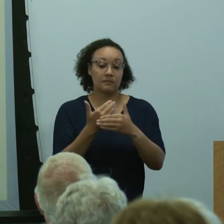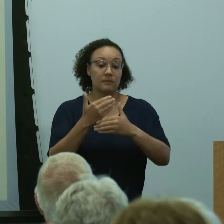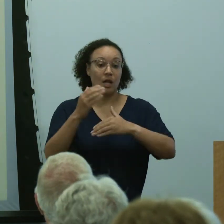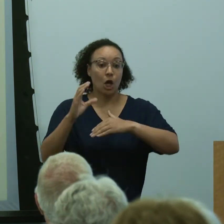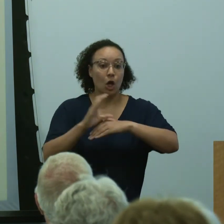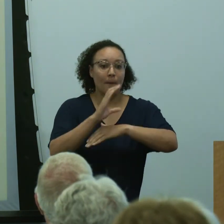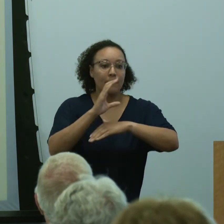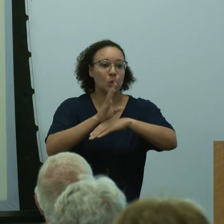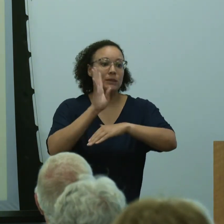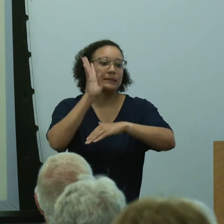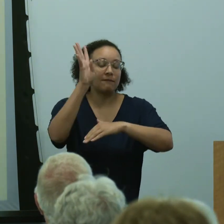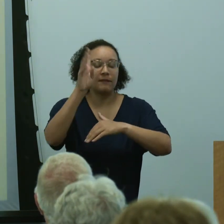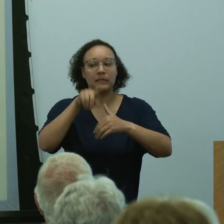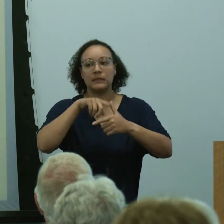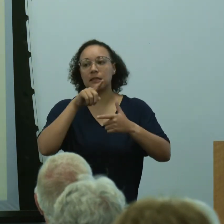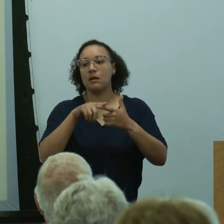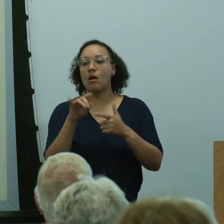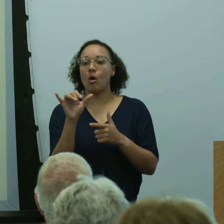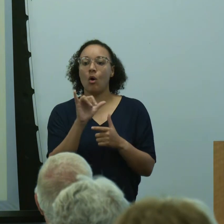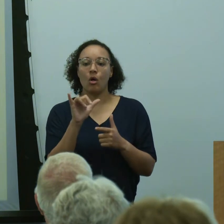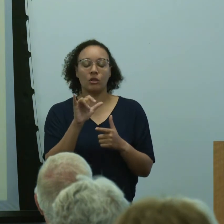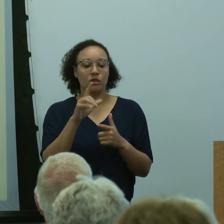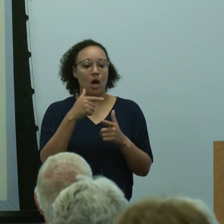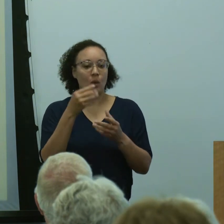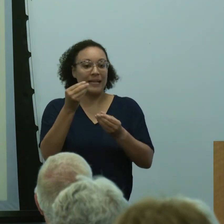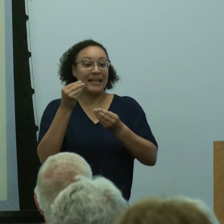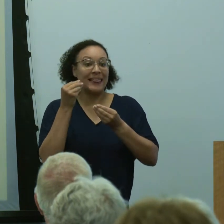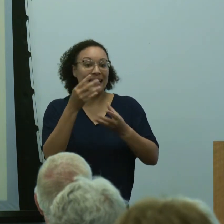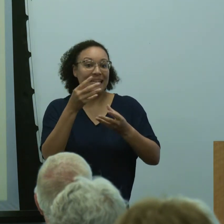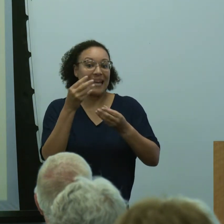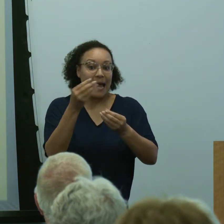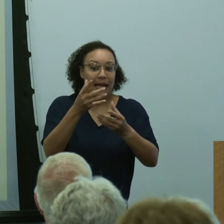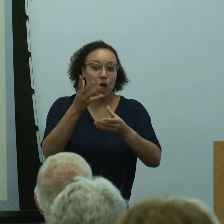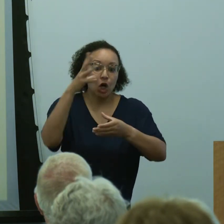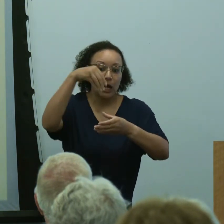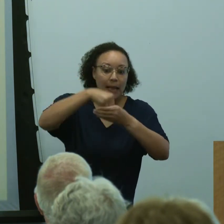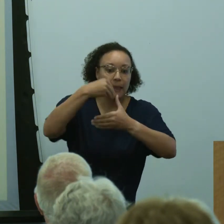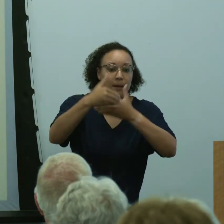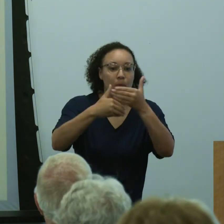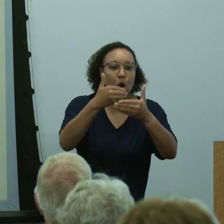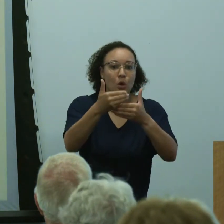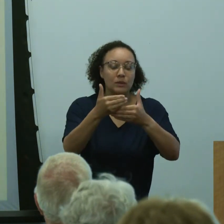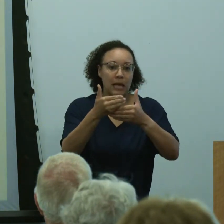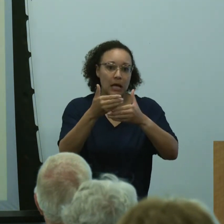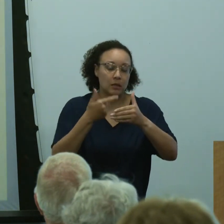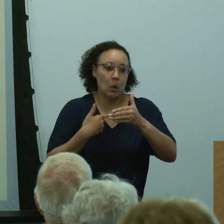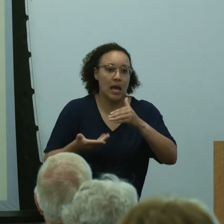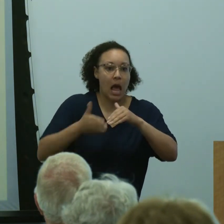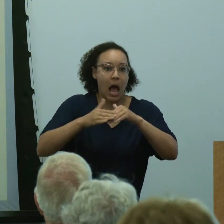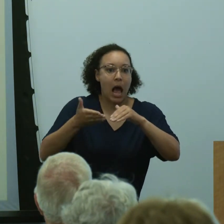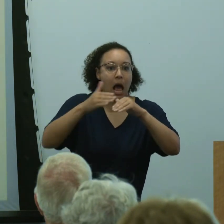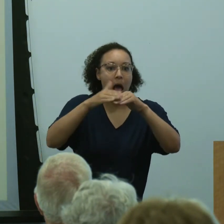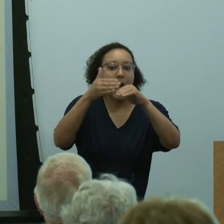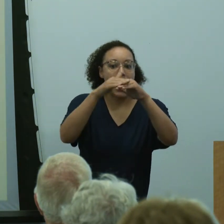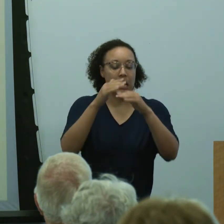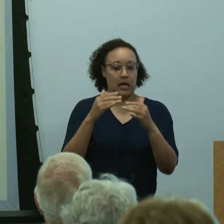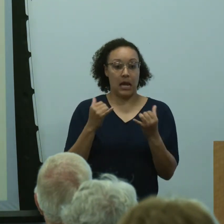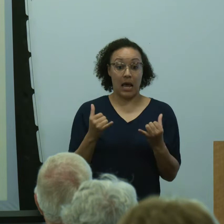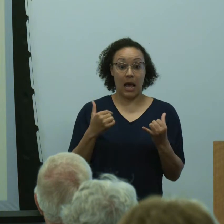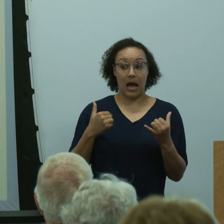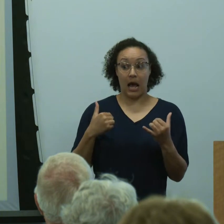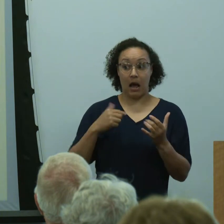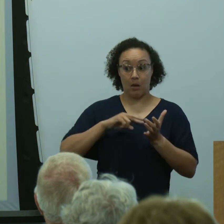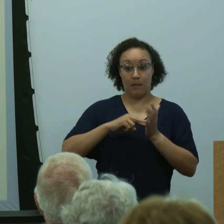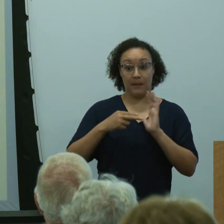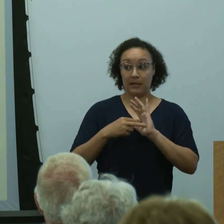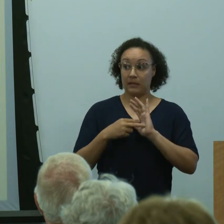the accuracy of the data that was going into the process, we are now able